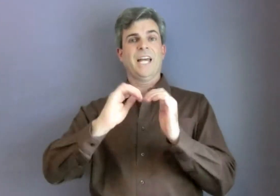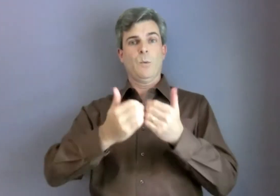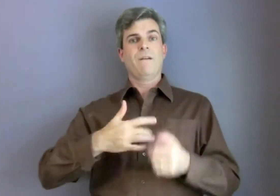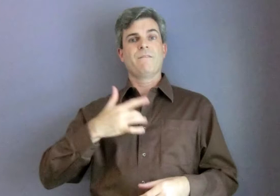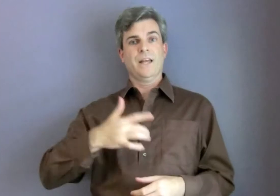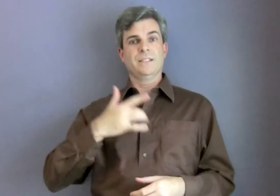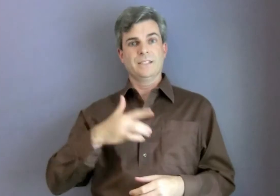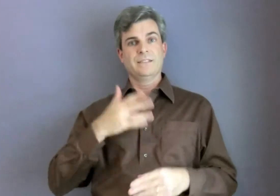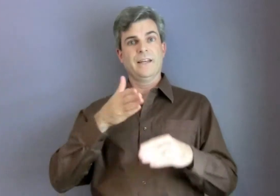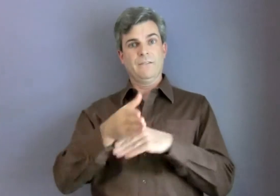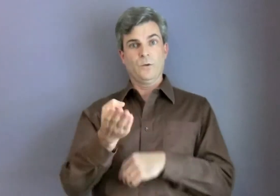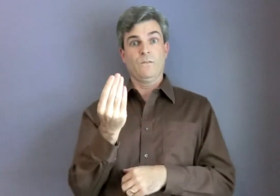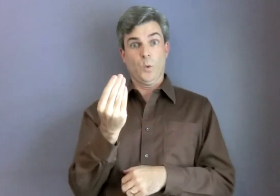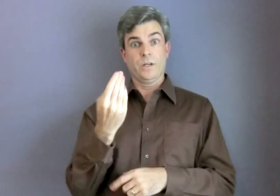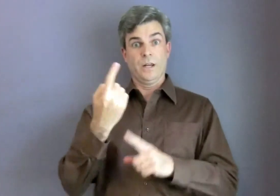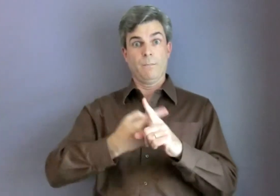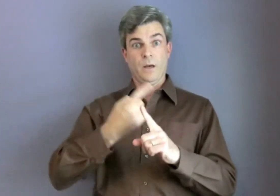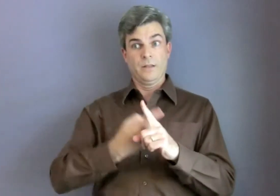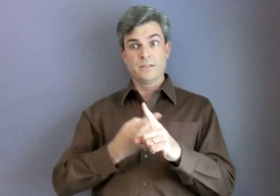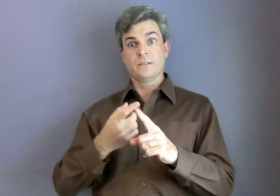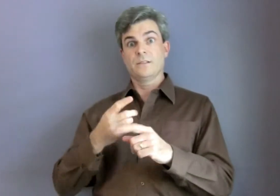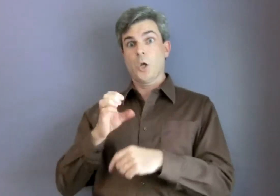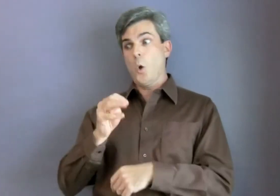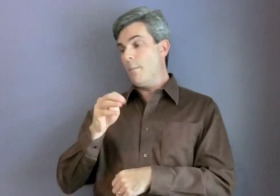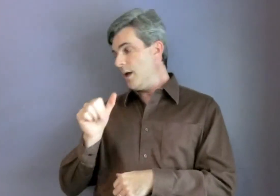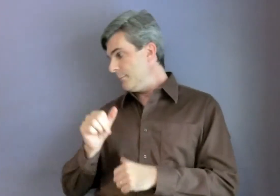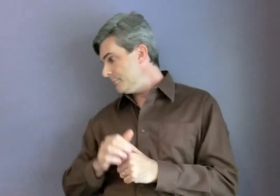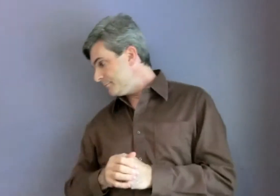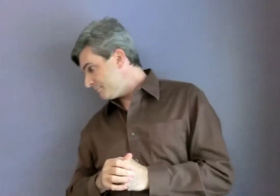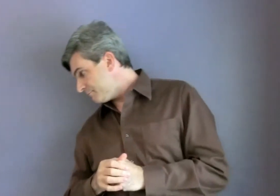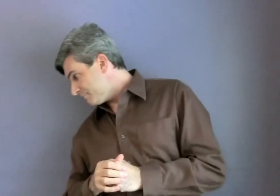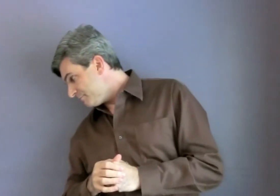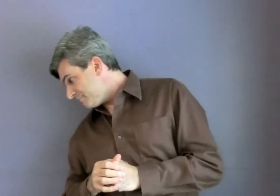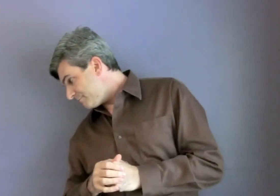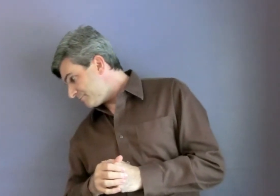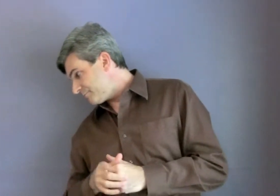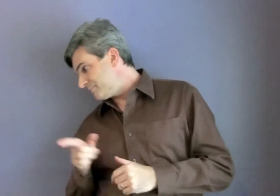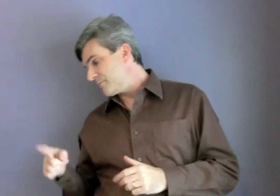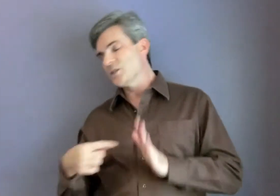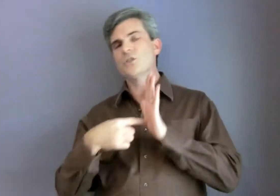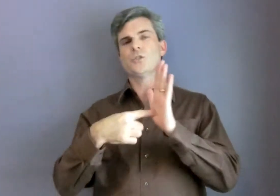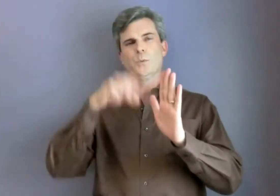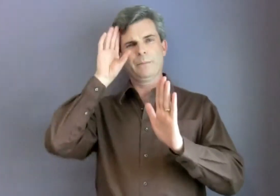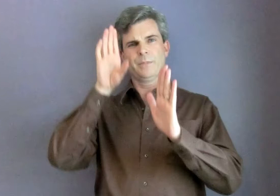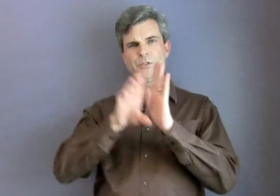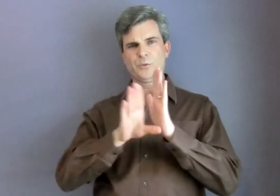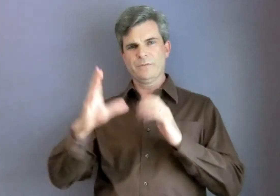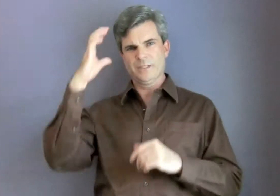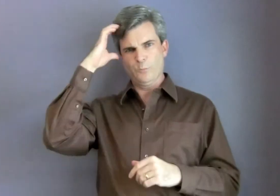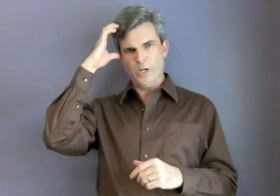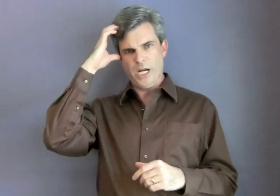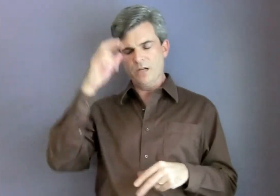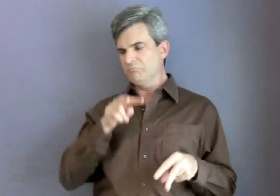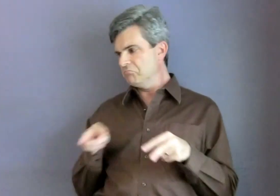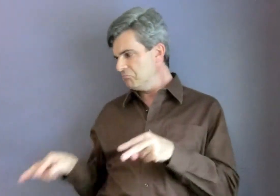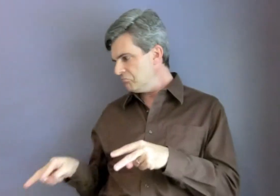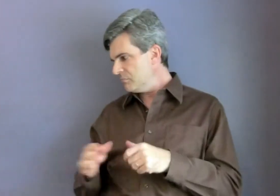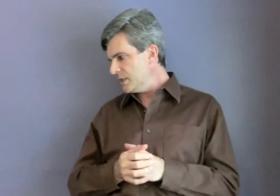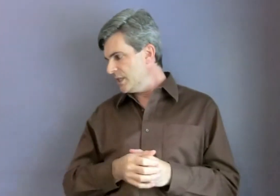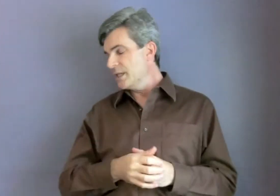operated and went inside my brain to do the surgeries they needed to do to rescue my life. But if you look into the eye of consciousness, that single eye you can see, I'm